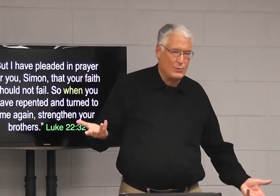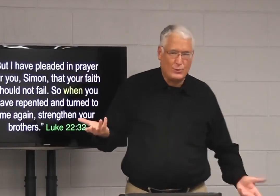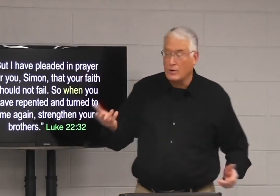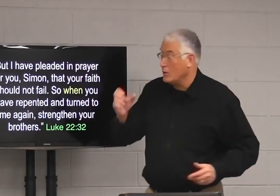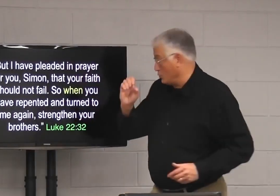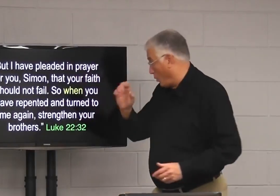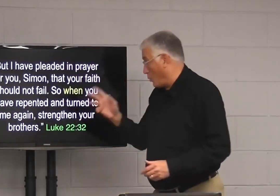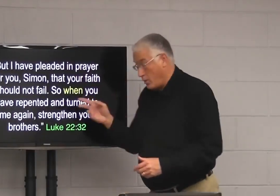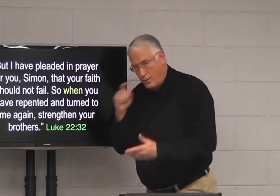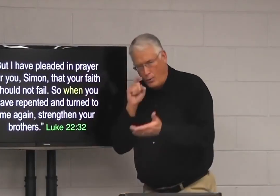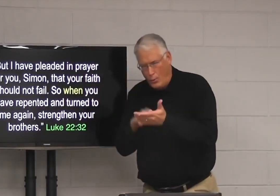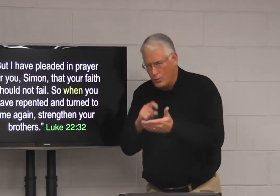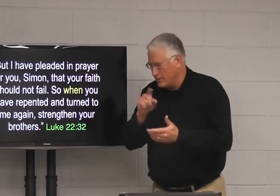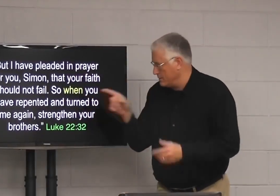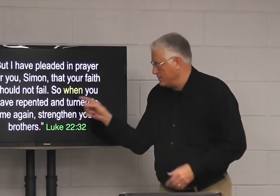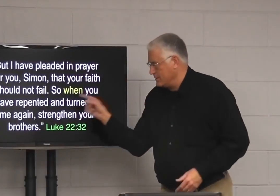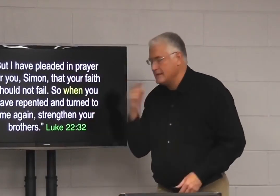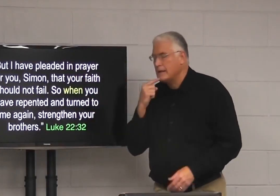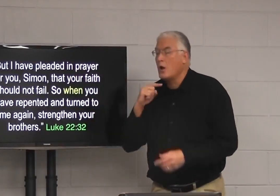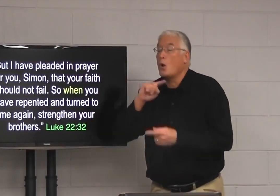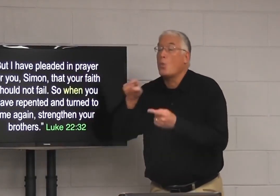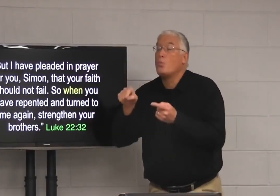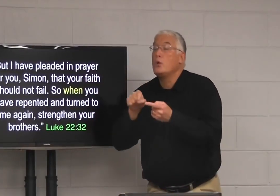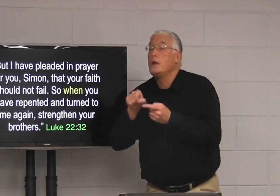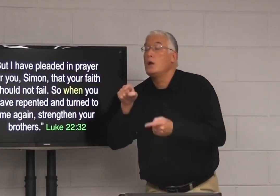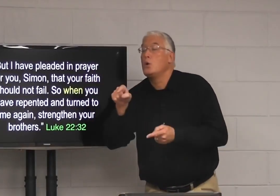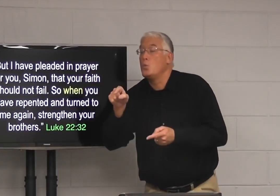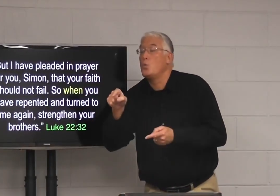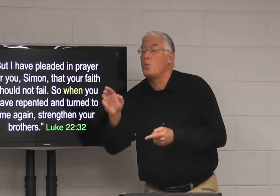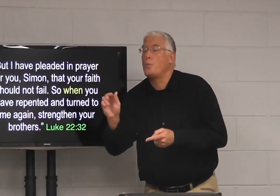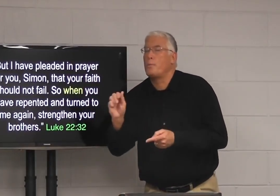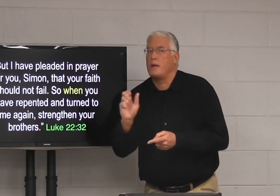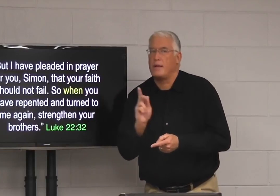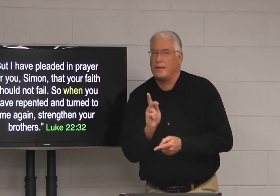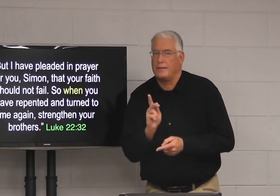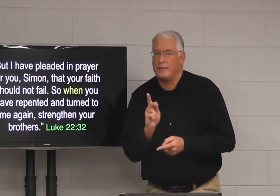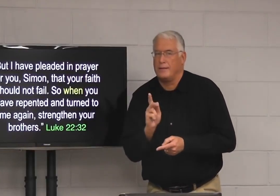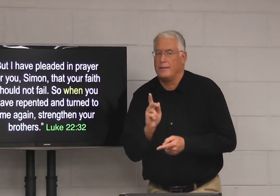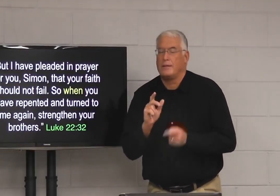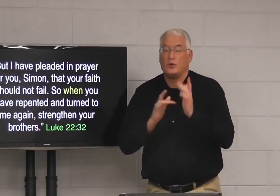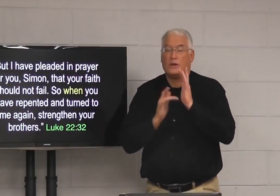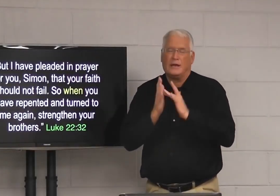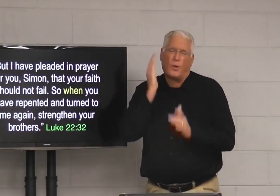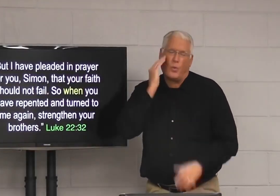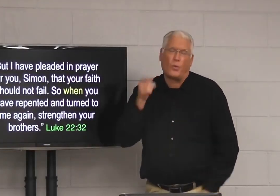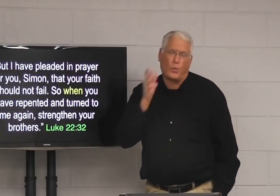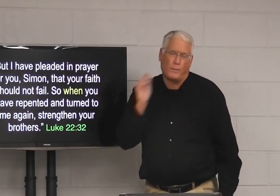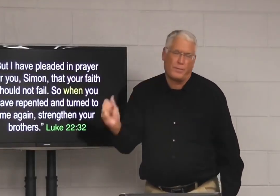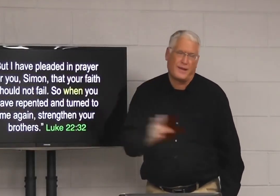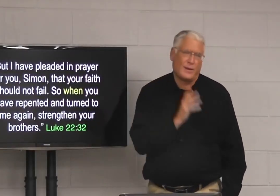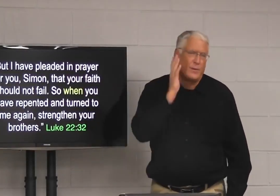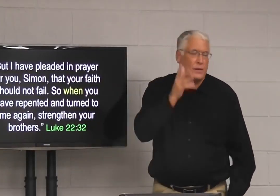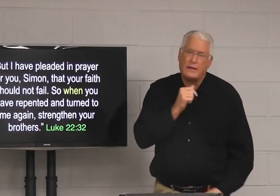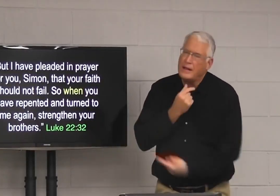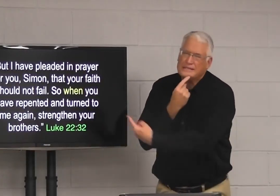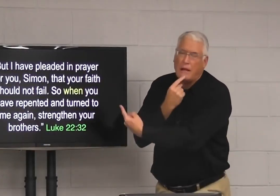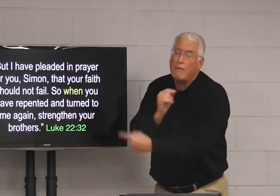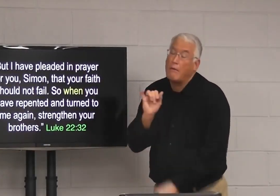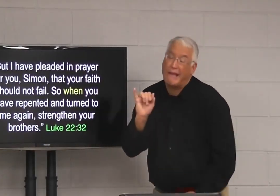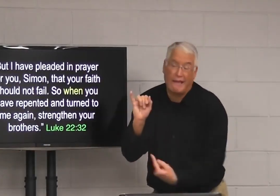thing. So if you notice, so when you come back, Jesus knew that Peter would come back. He